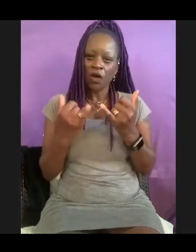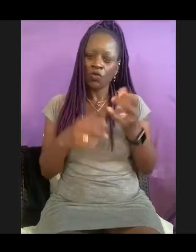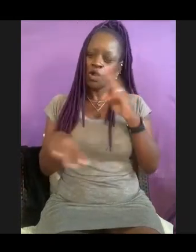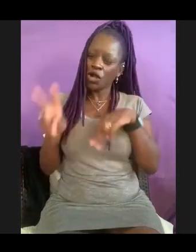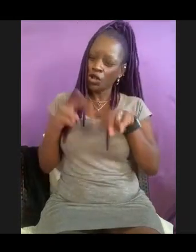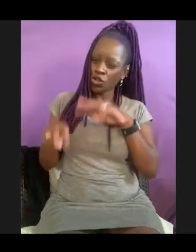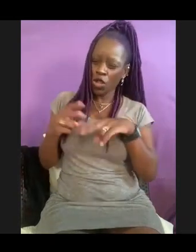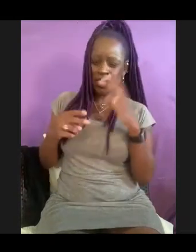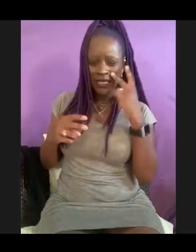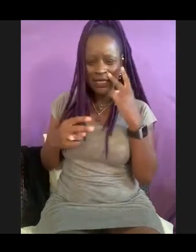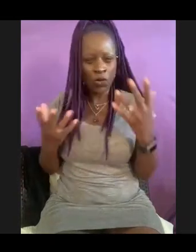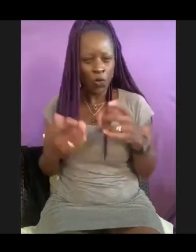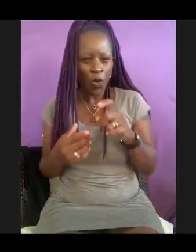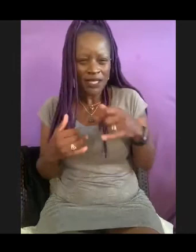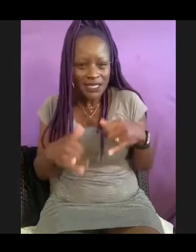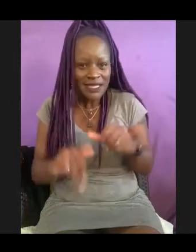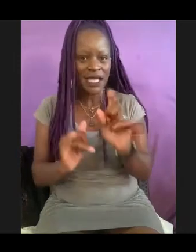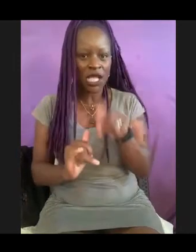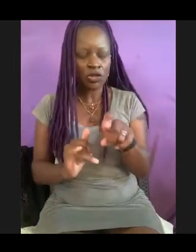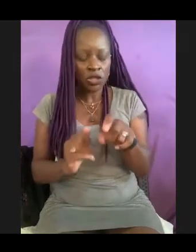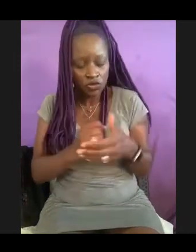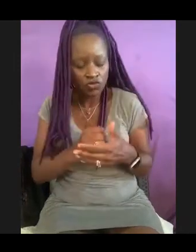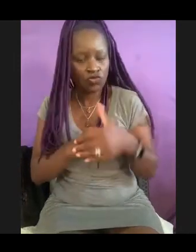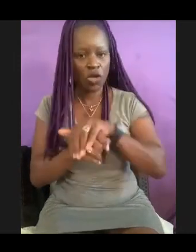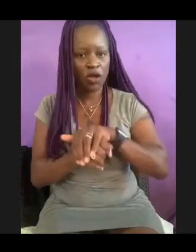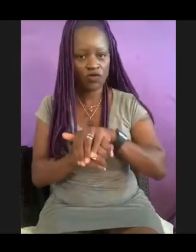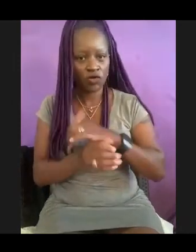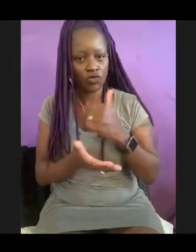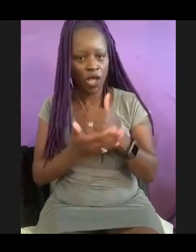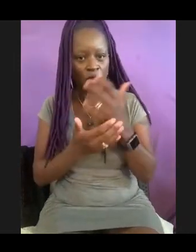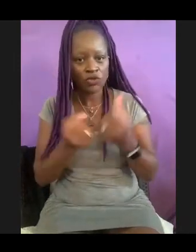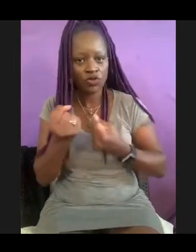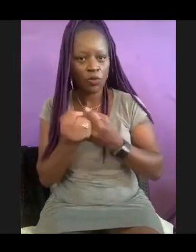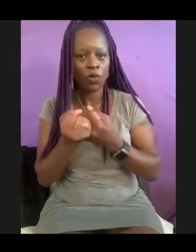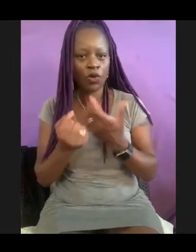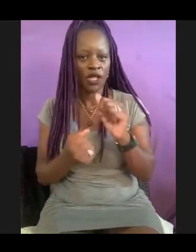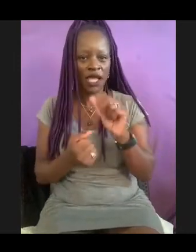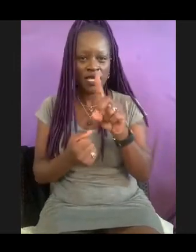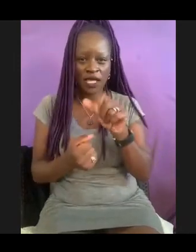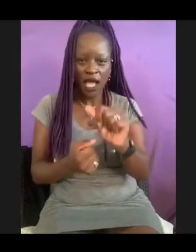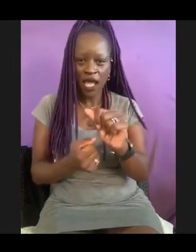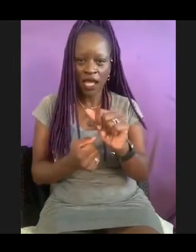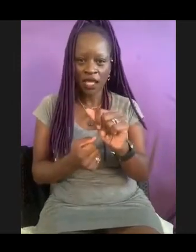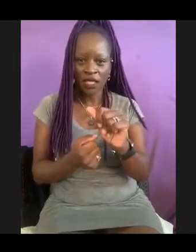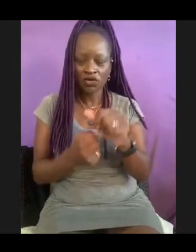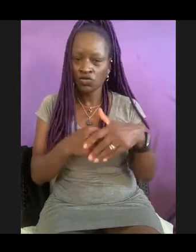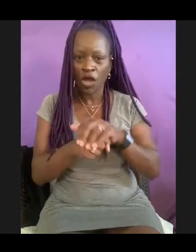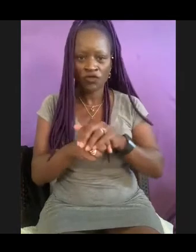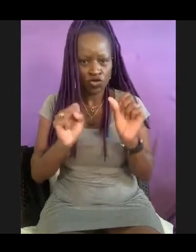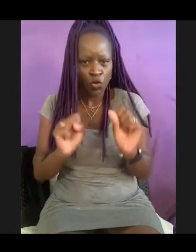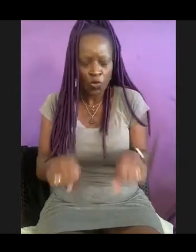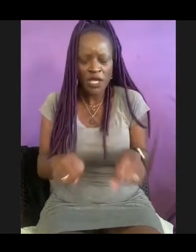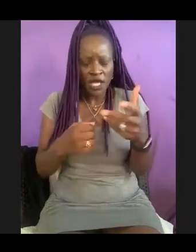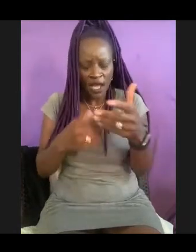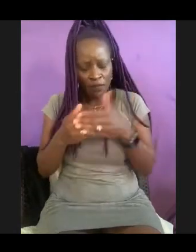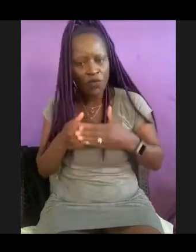needed to cover what the ADA did not address in order to move forward the ideal of